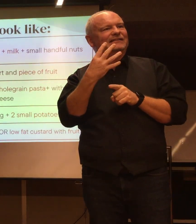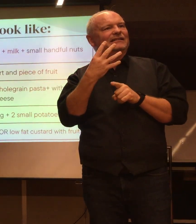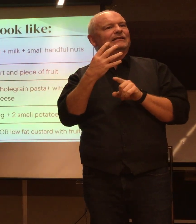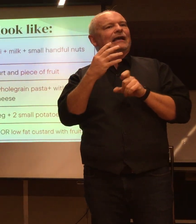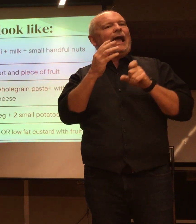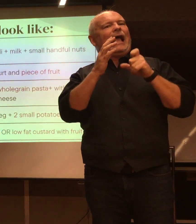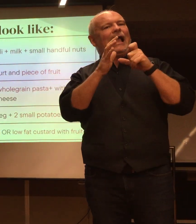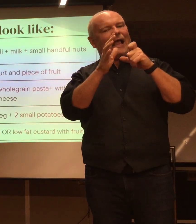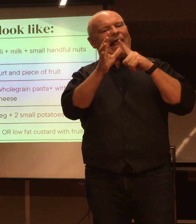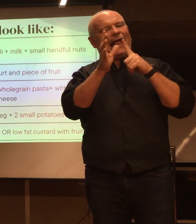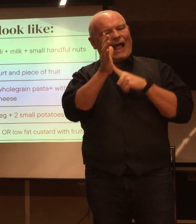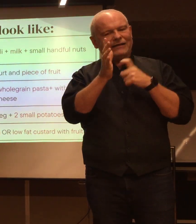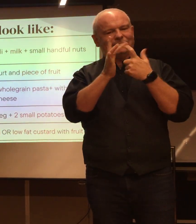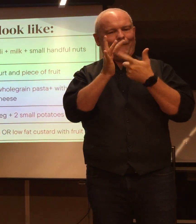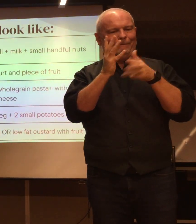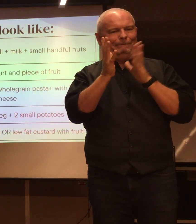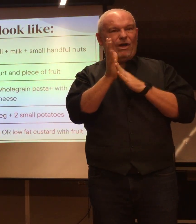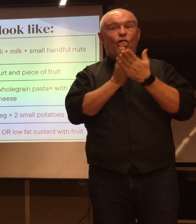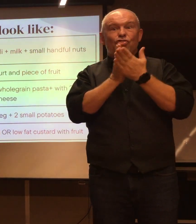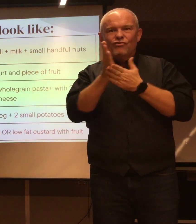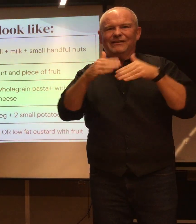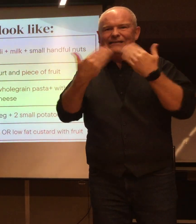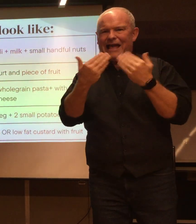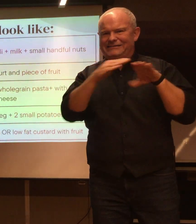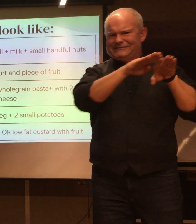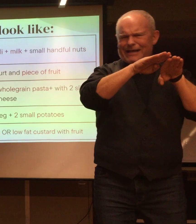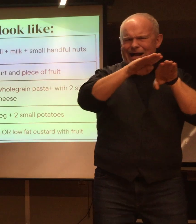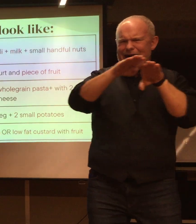our calcium throughout the day as well.